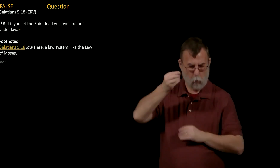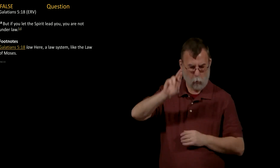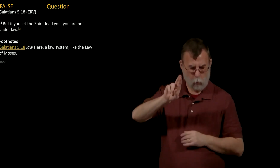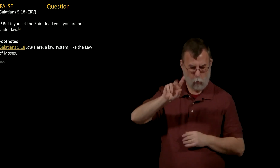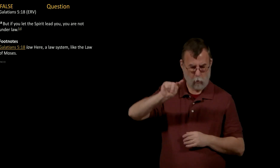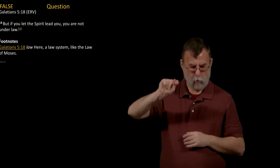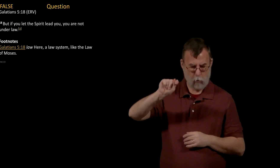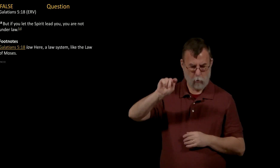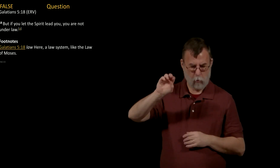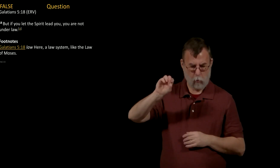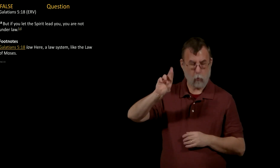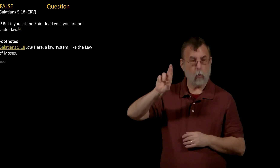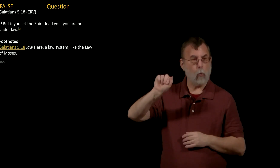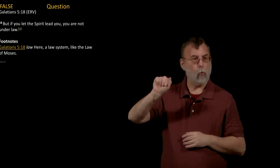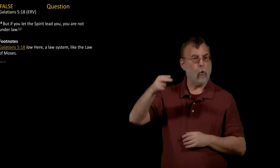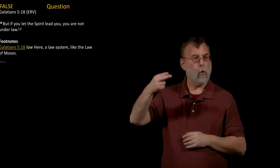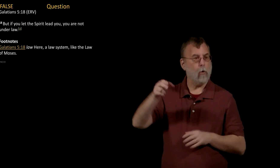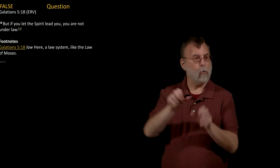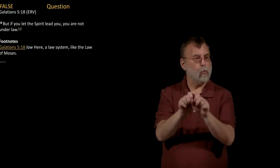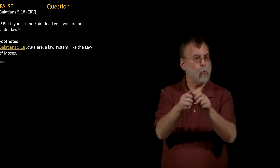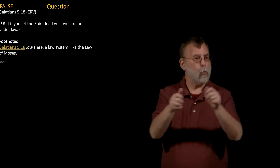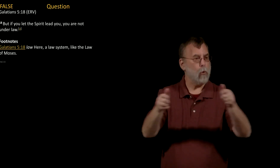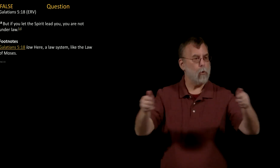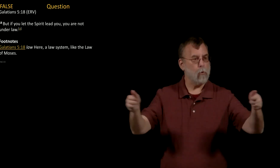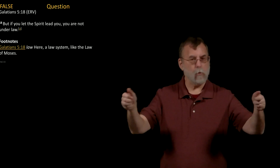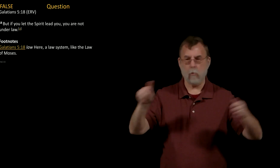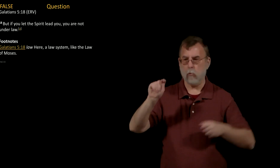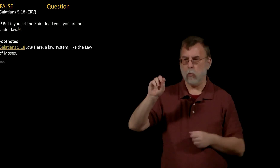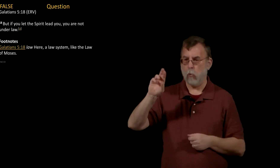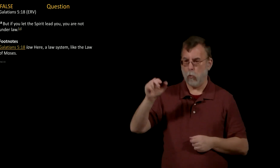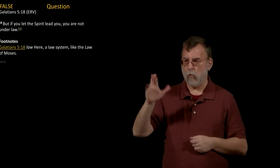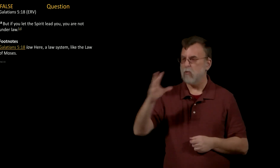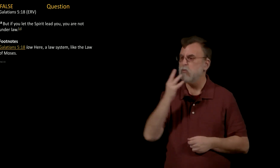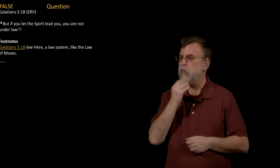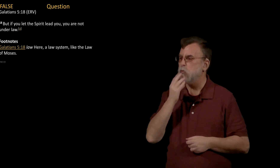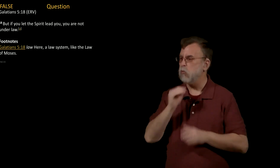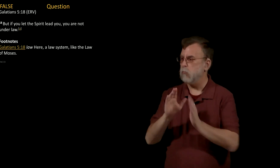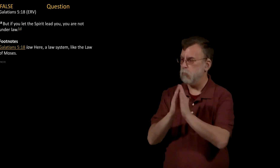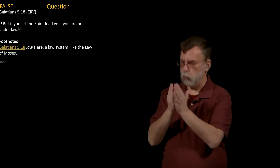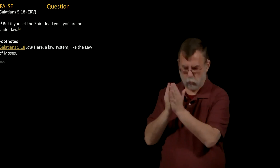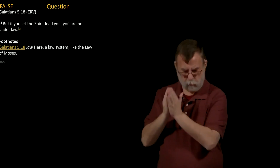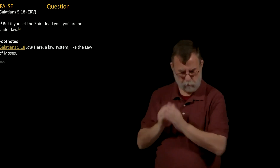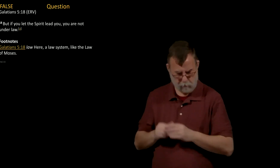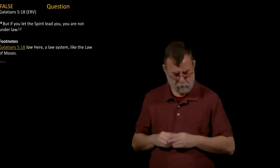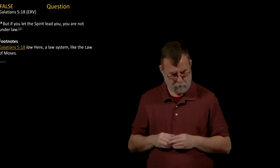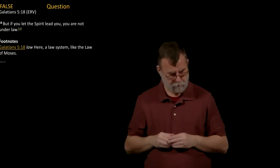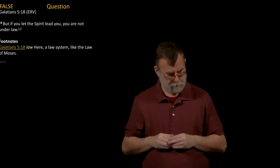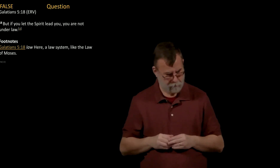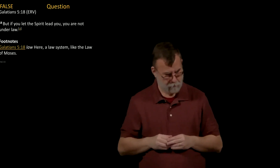It's called Mosaic Law or the Torah. The Torah, the Jewish